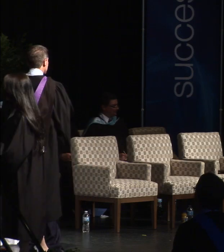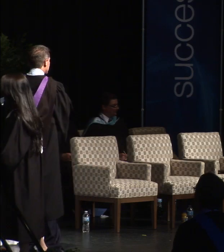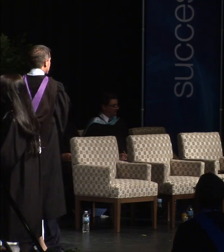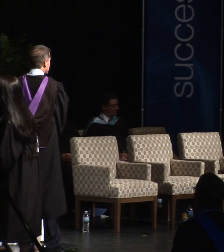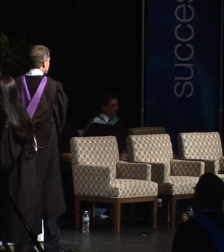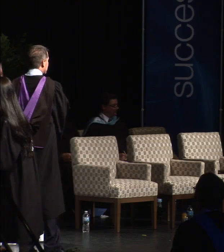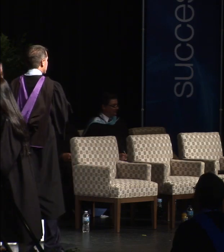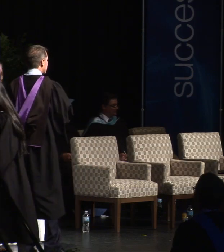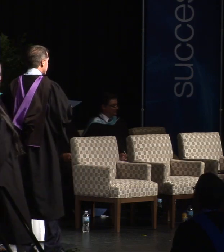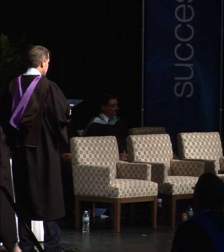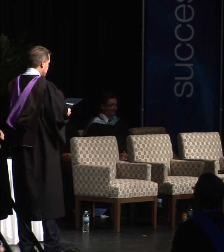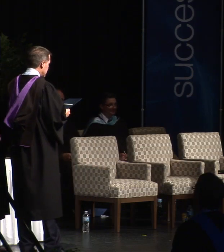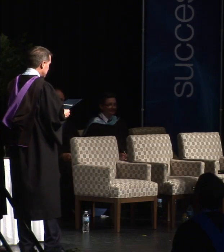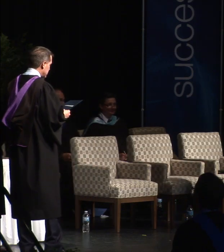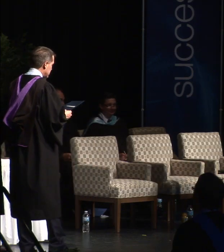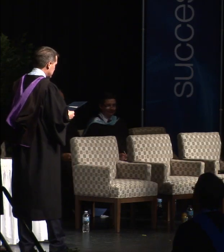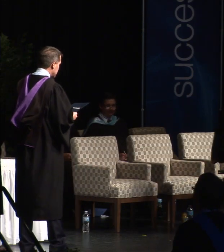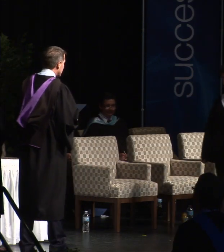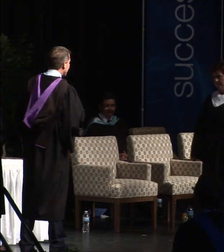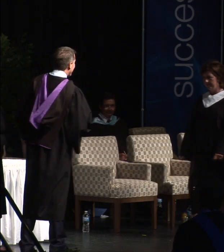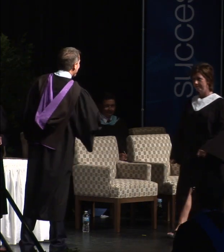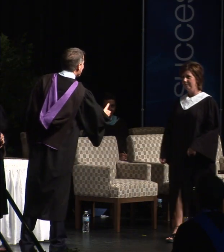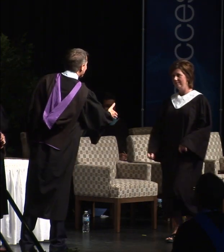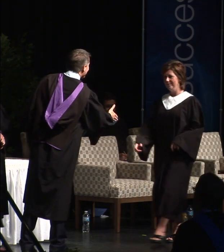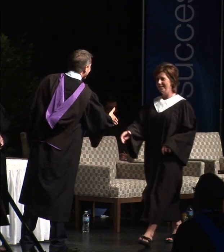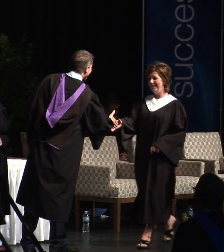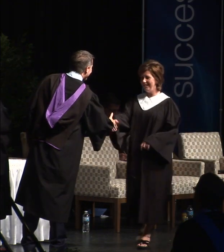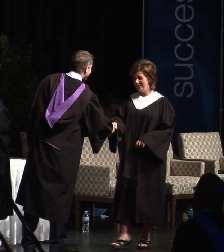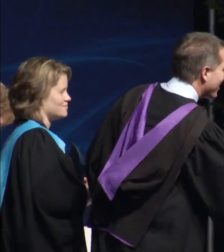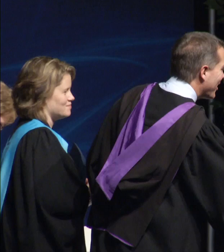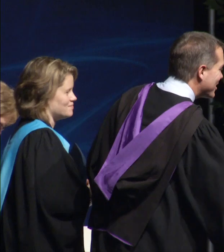Patricia Danette Doucette, honors.